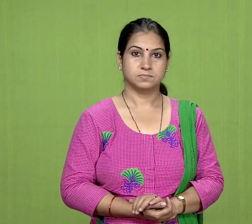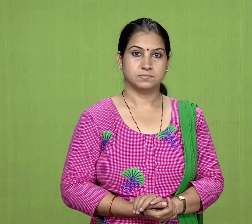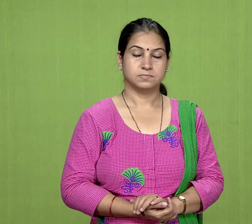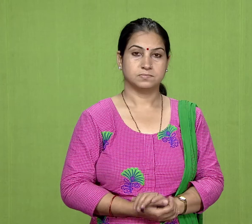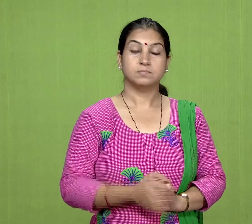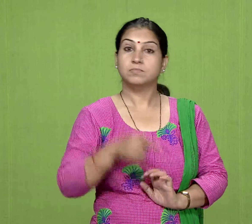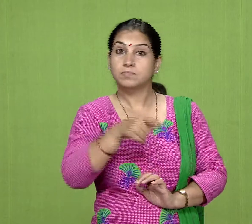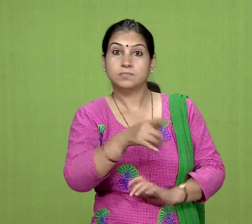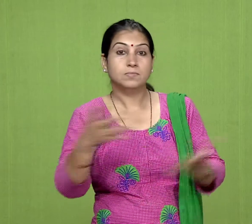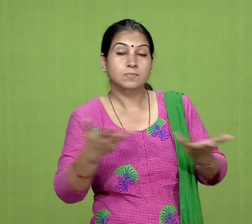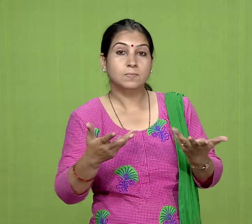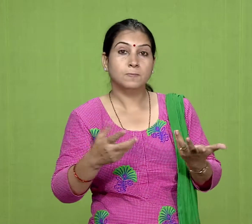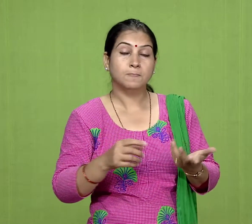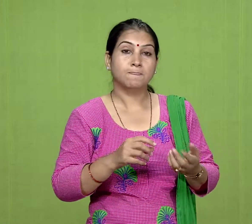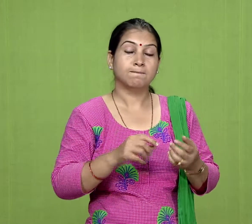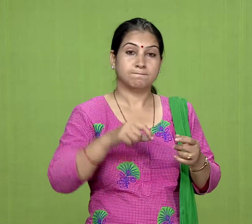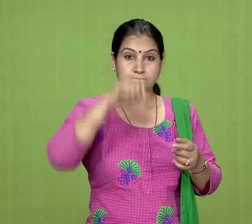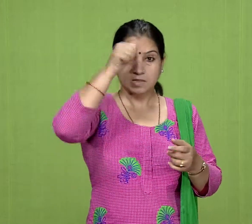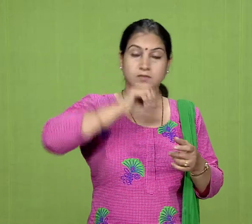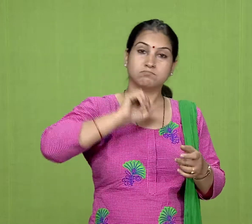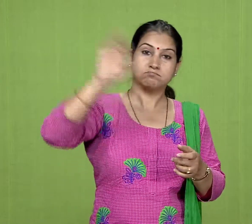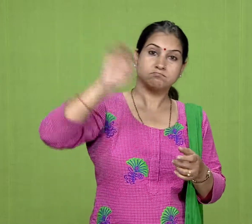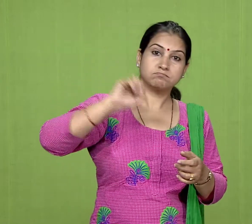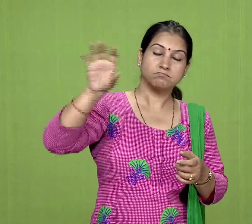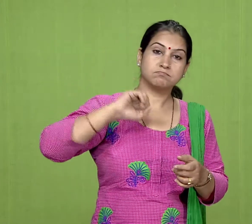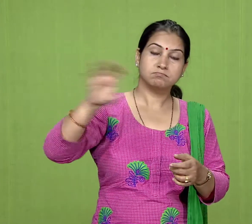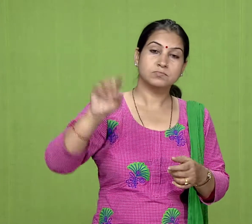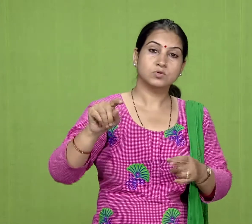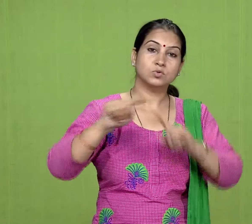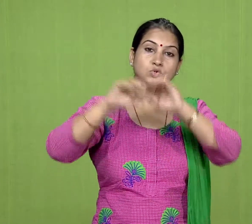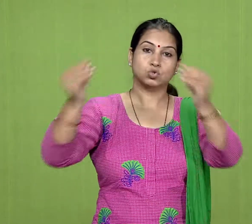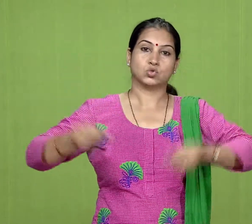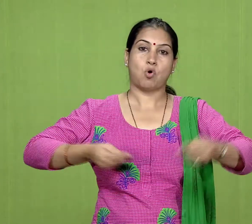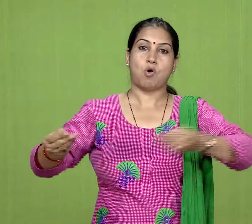they are exported to the shops.